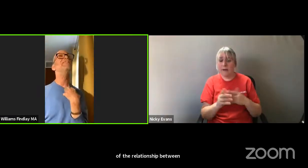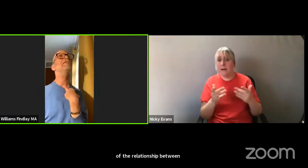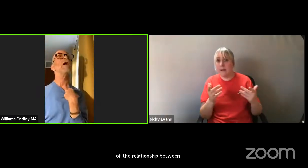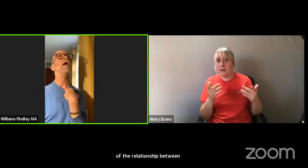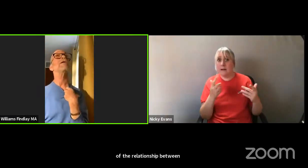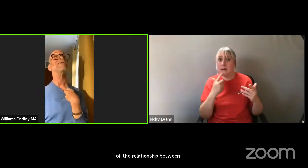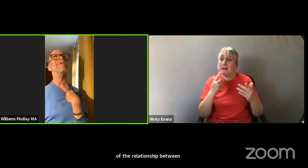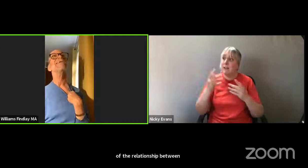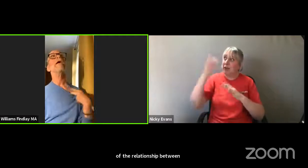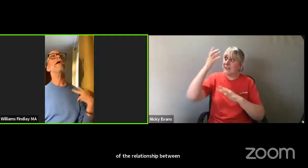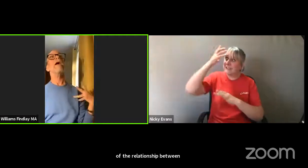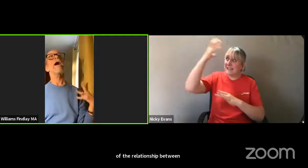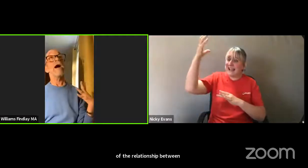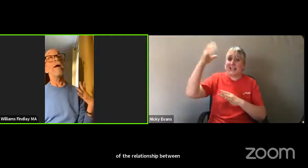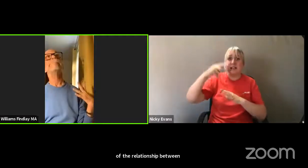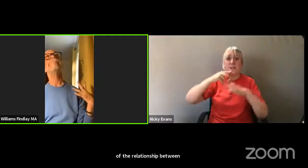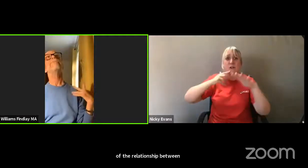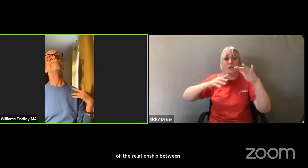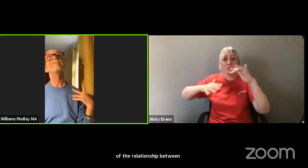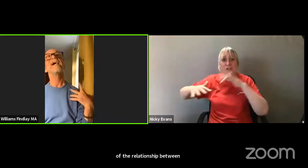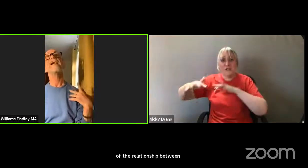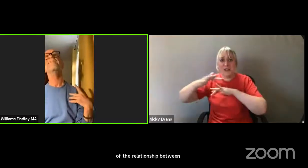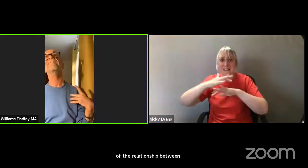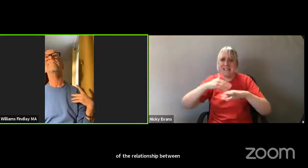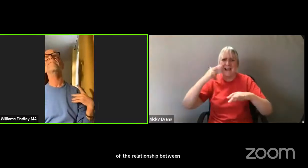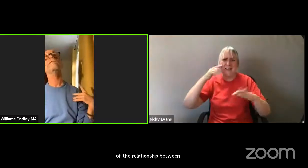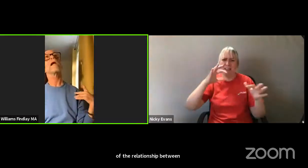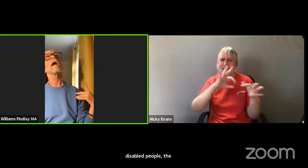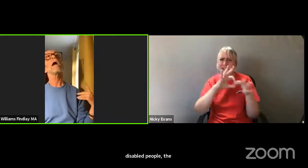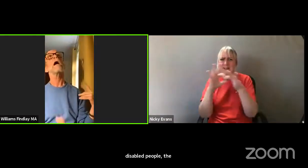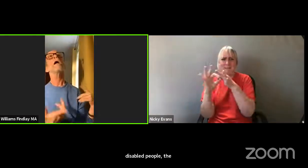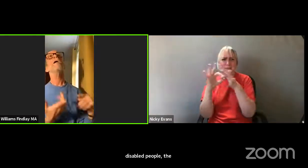and society have changed.